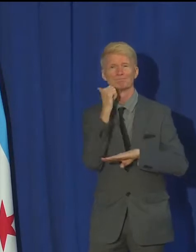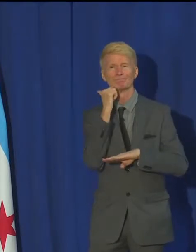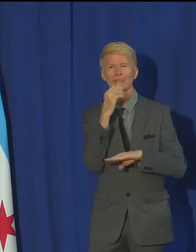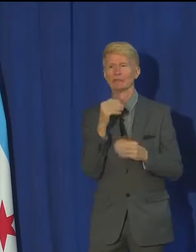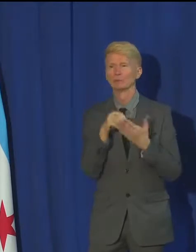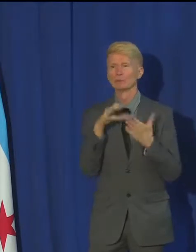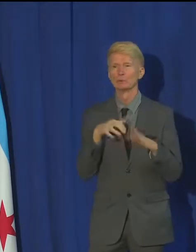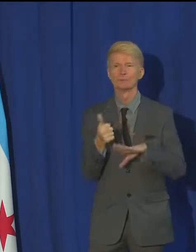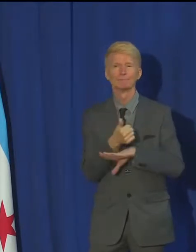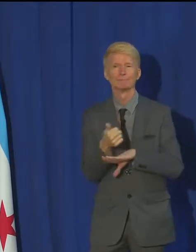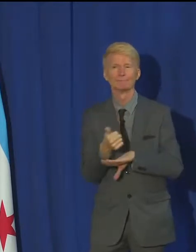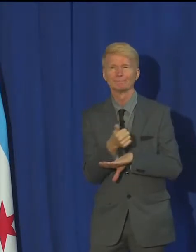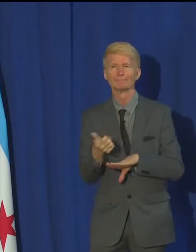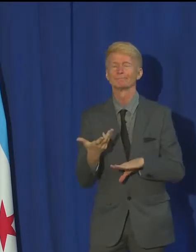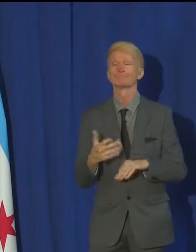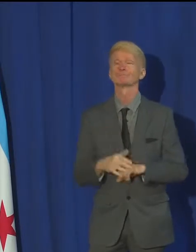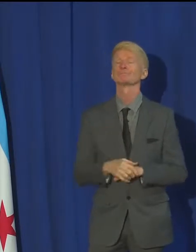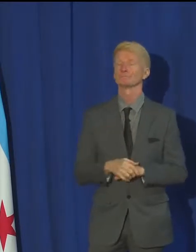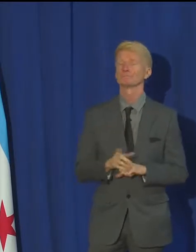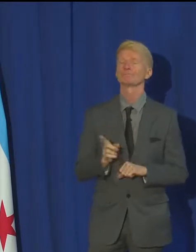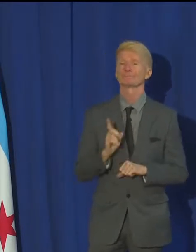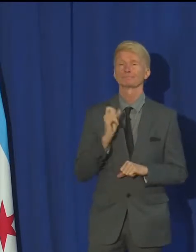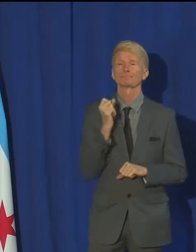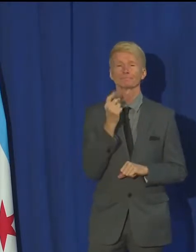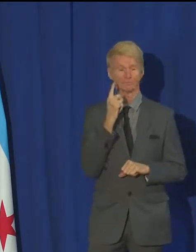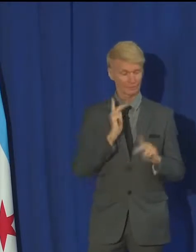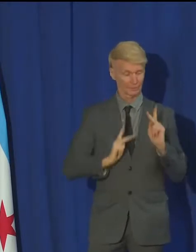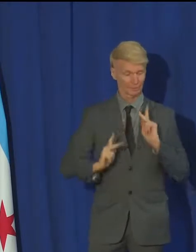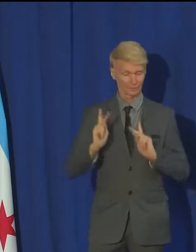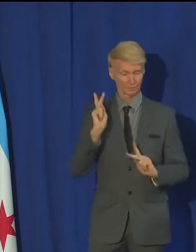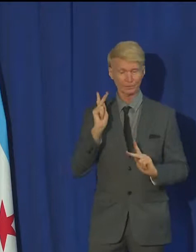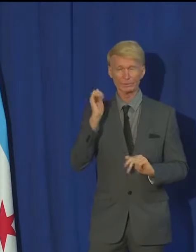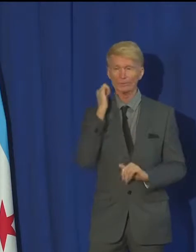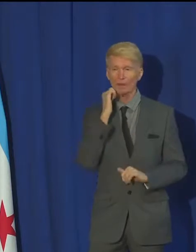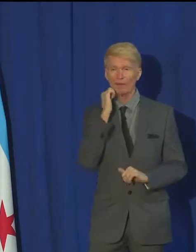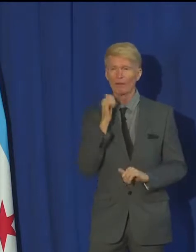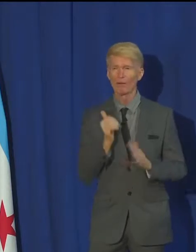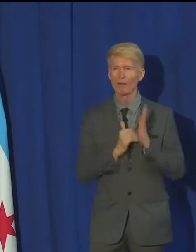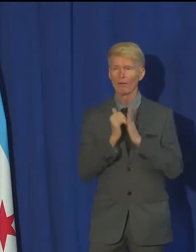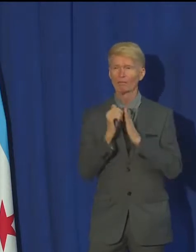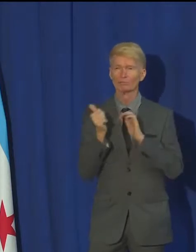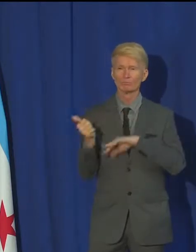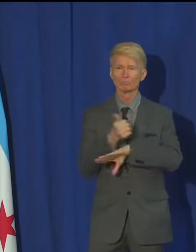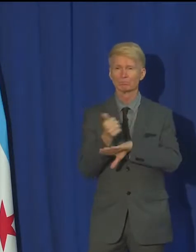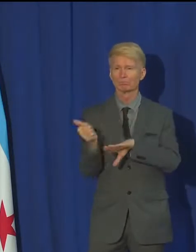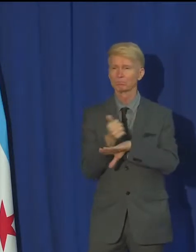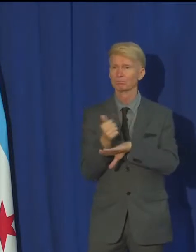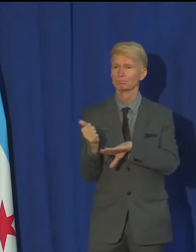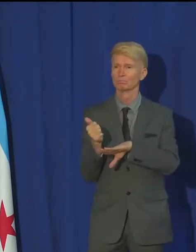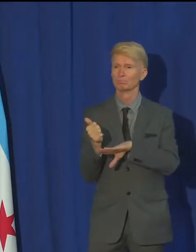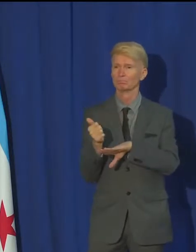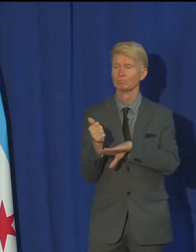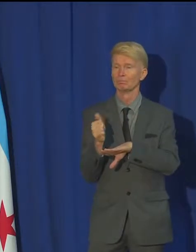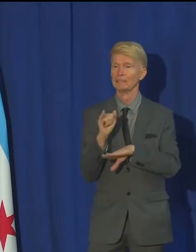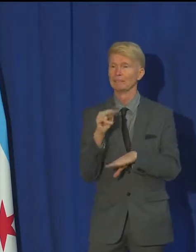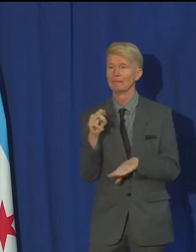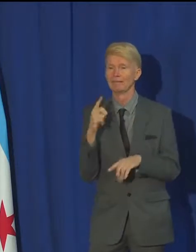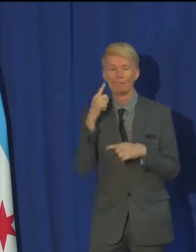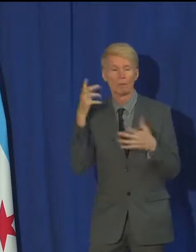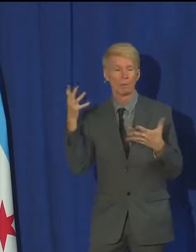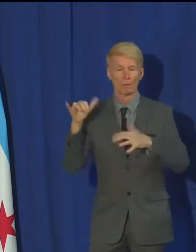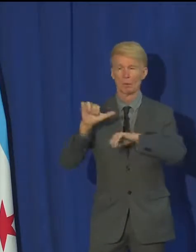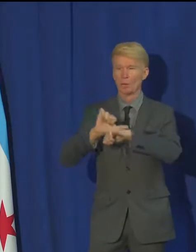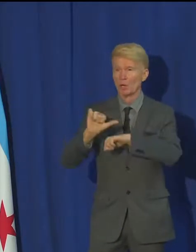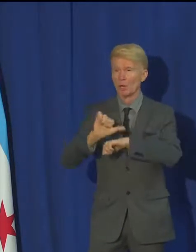rules around that? Yes. So people who travel regularly to Indiana for work, or